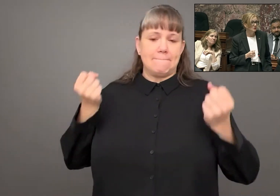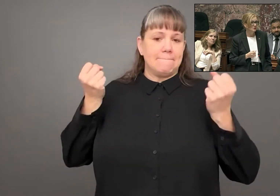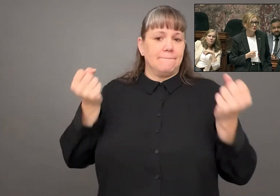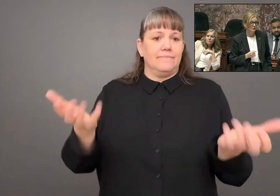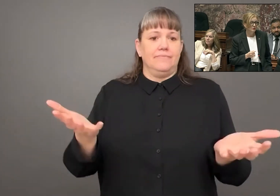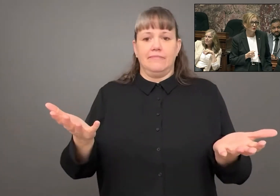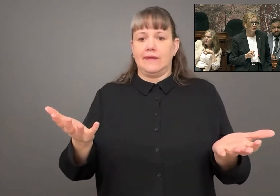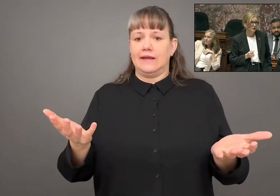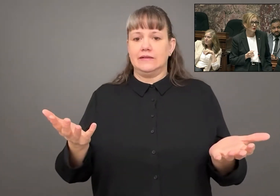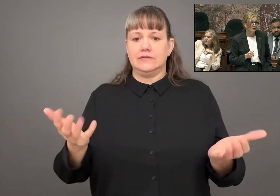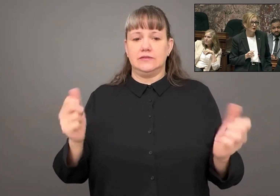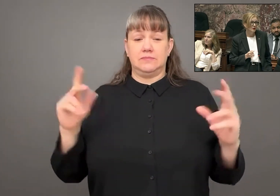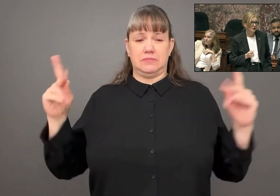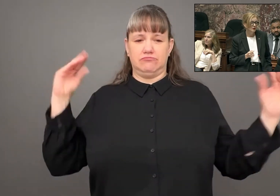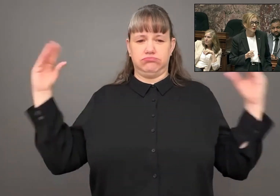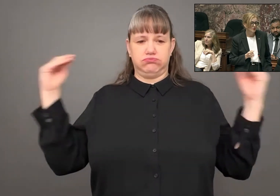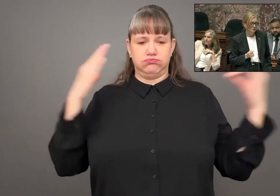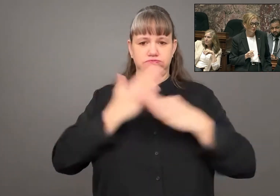provinces...